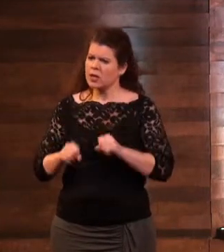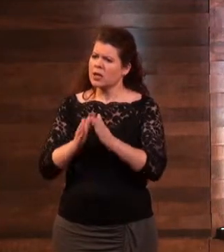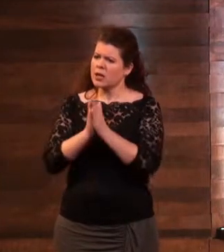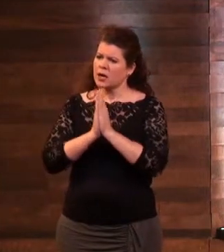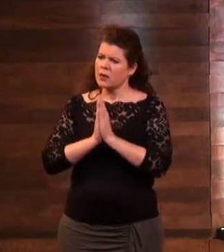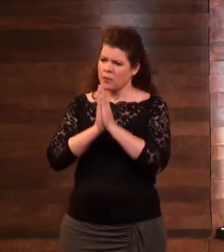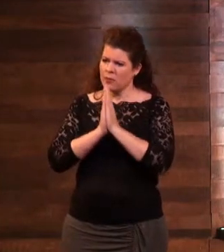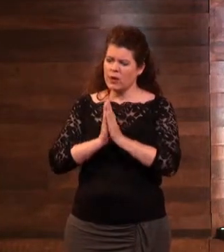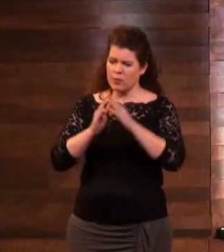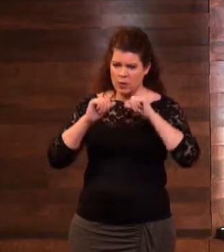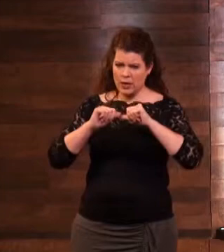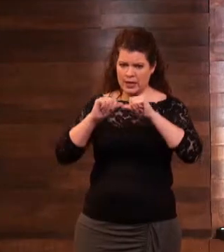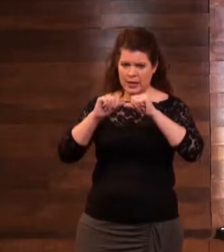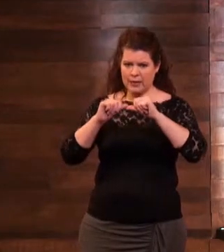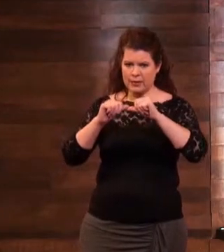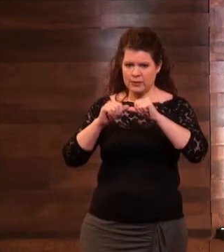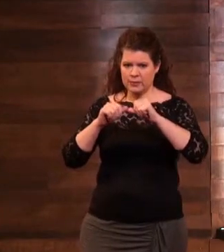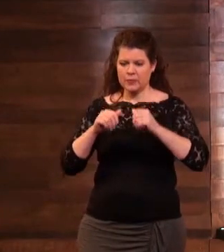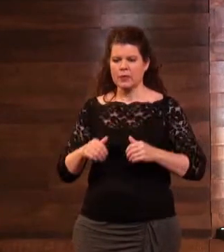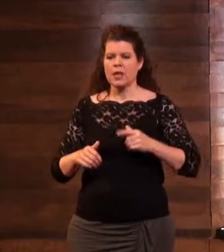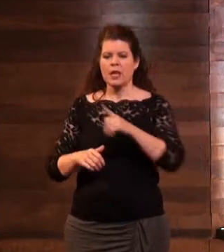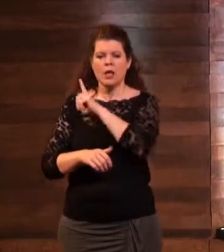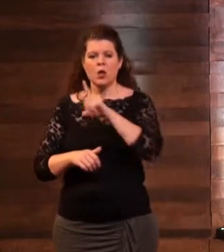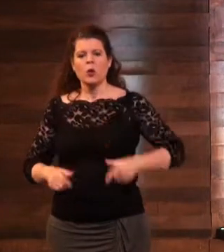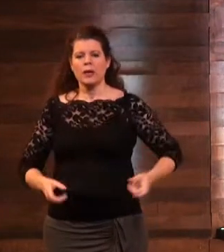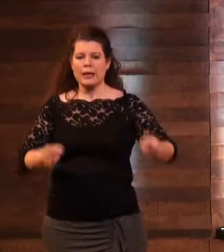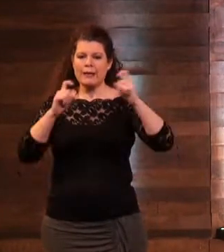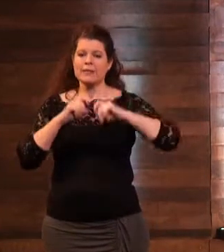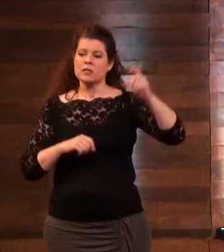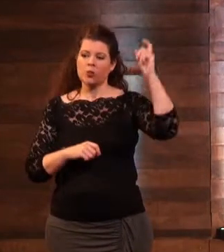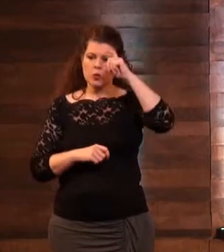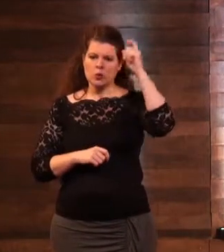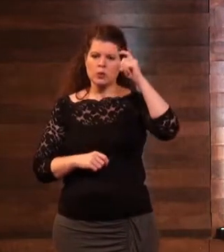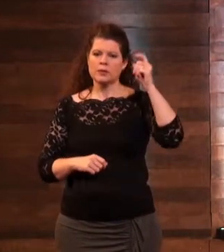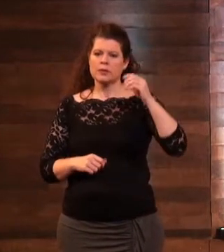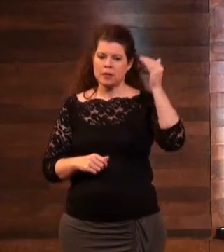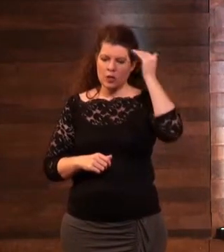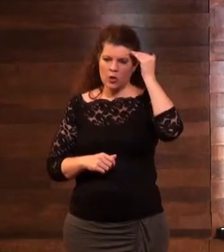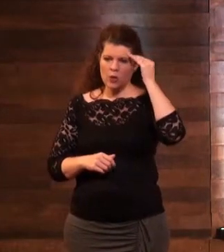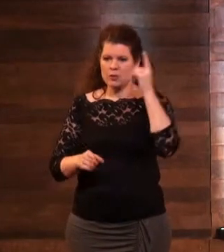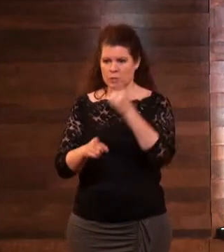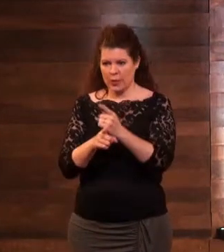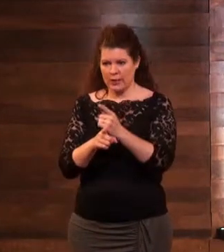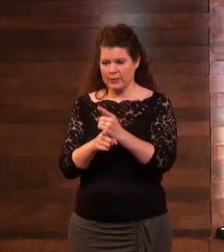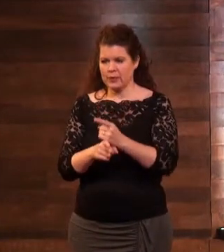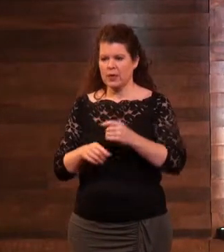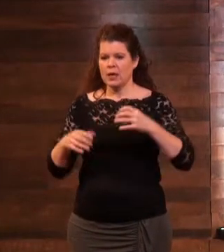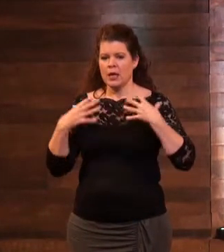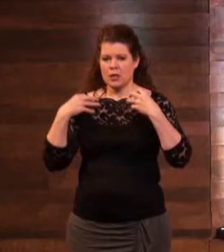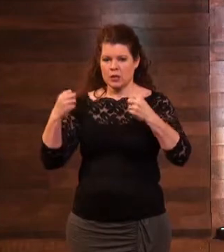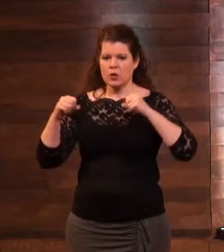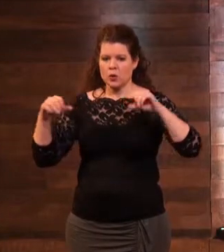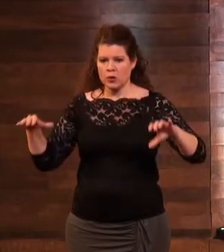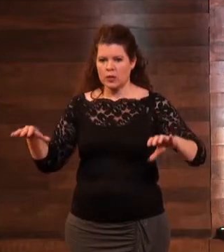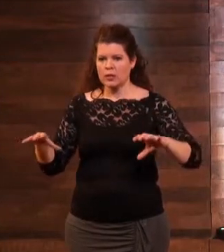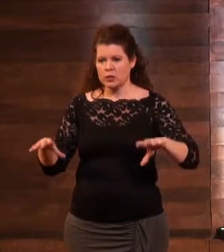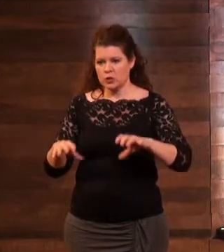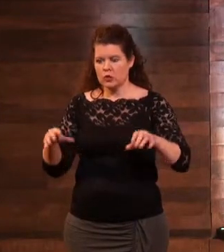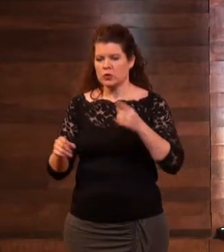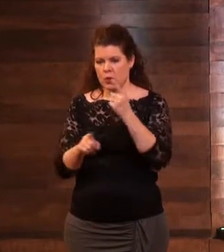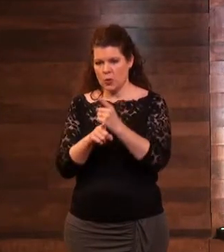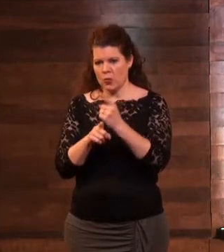all together? Let's say it together. "Lord, give us the wisdom to know what's right and the courage to do what's